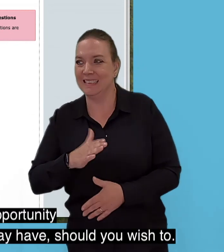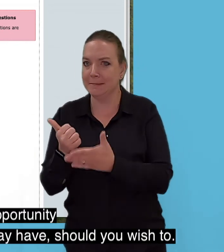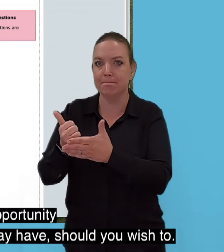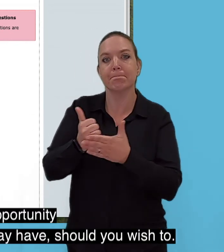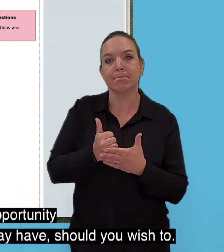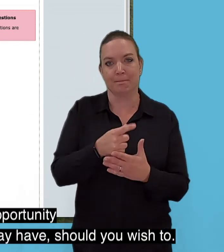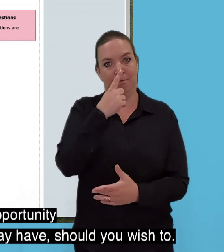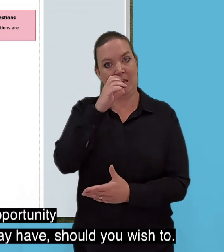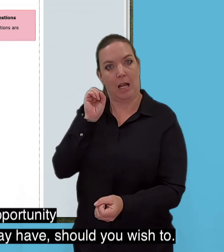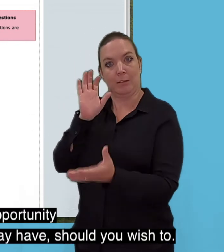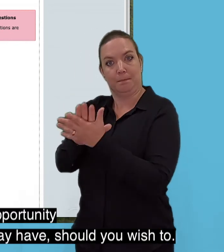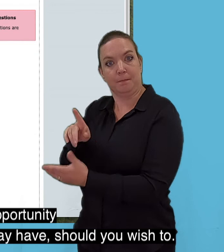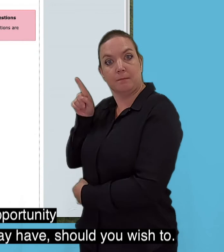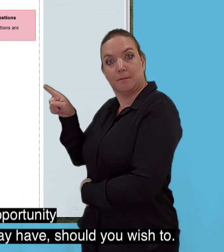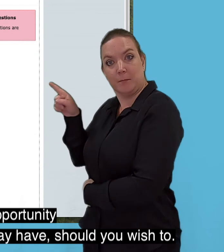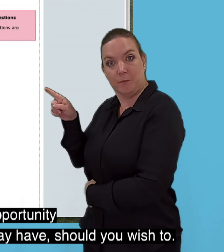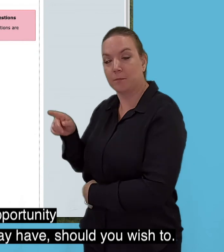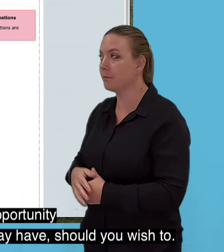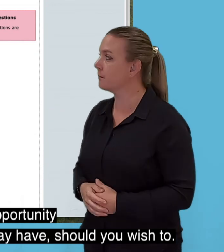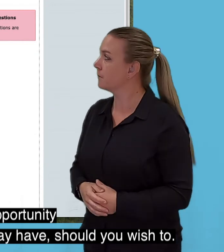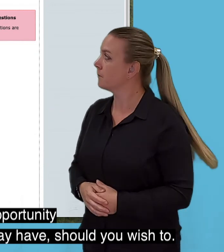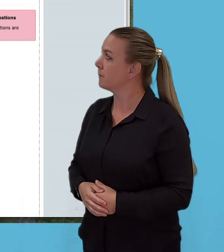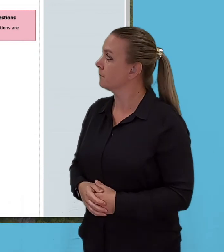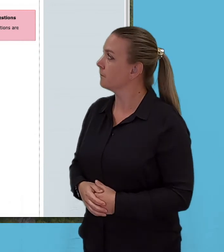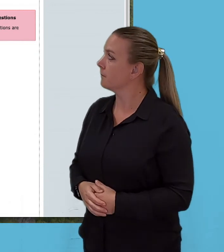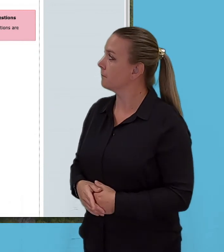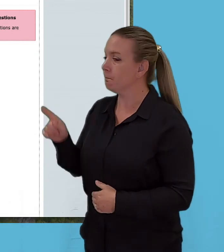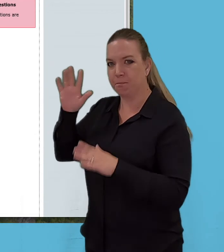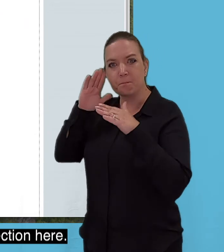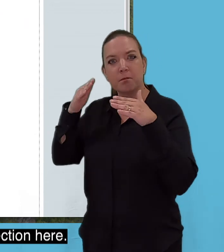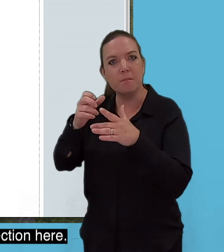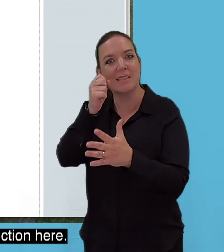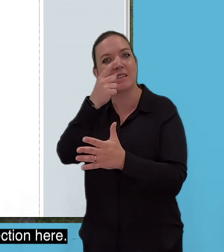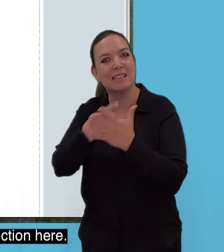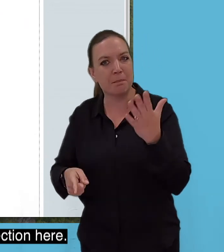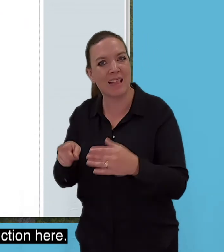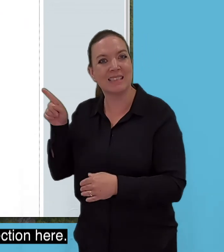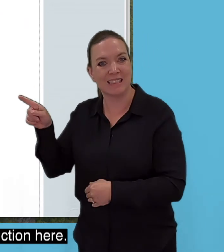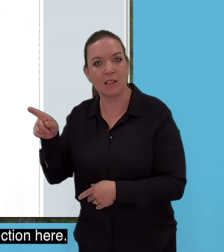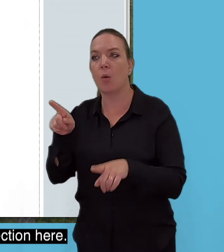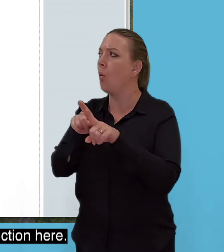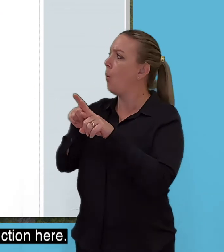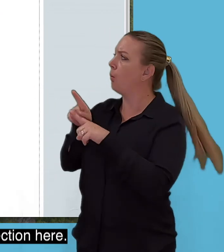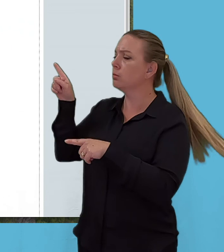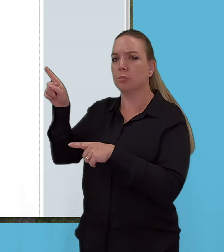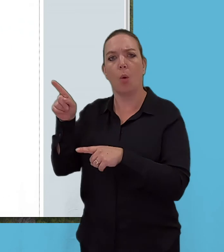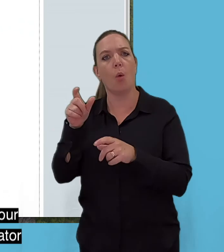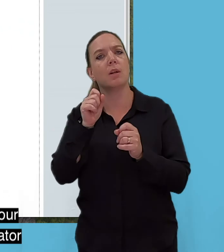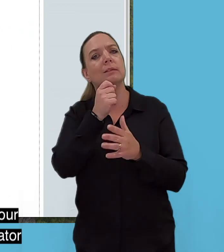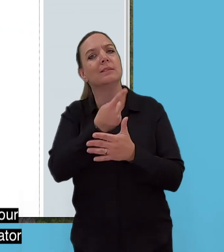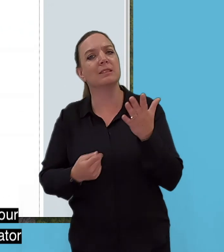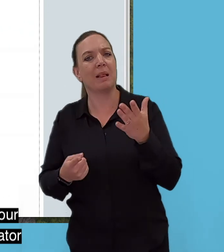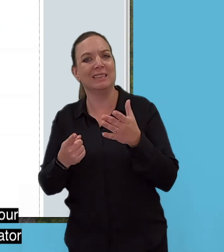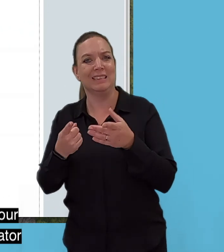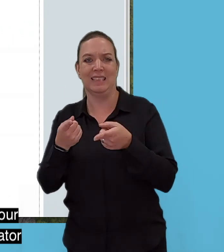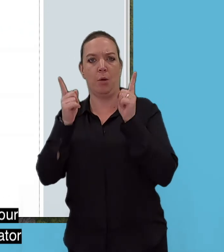any disabilities or requirements you may have, should you wish to. So that would be in the disability section here. It